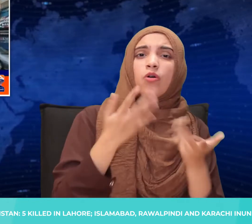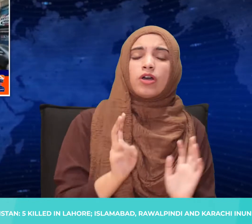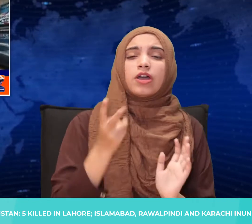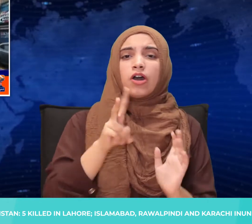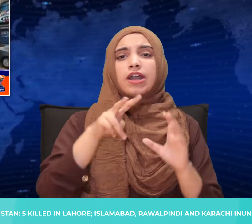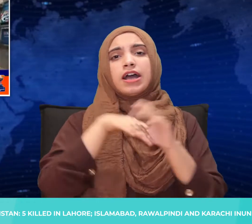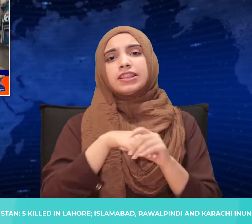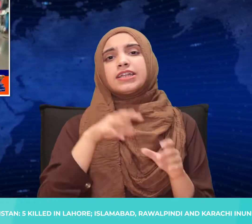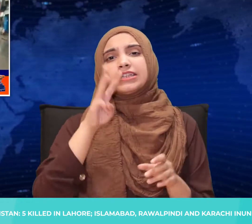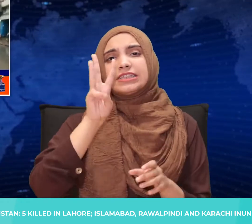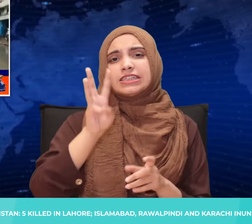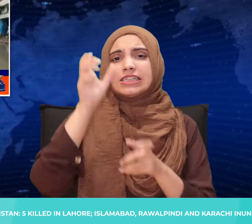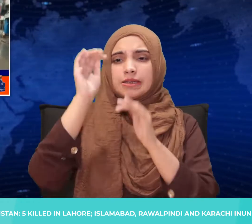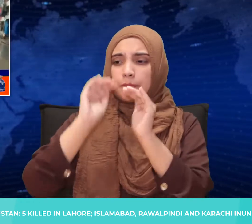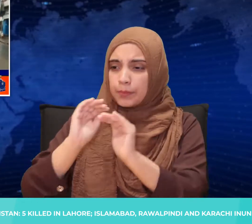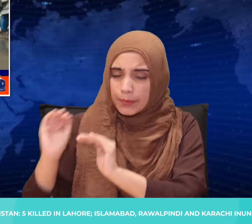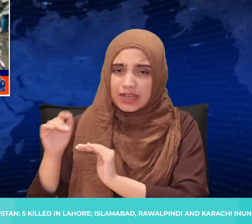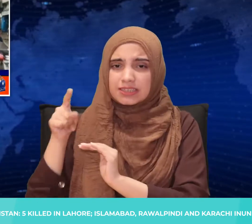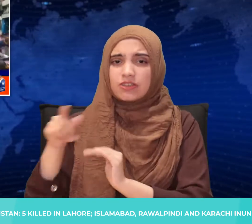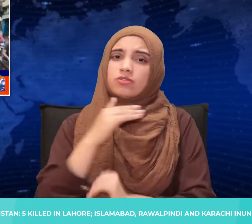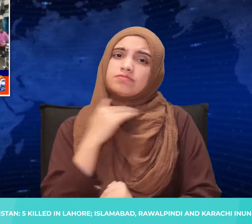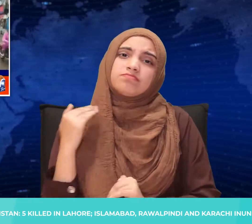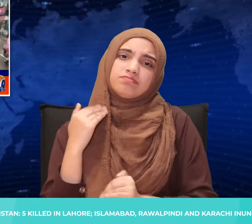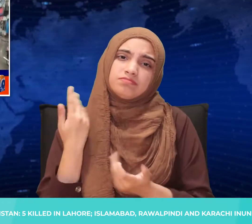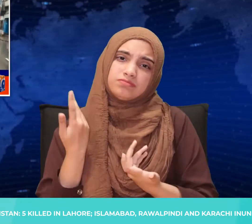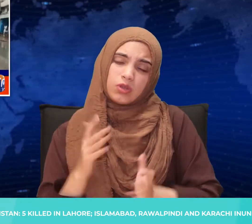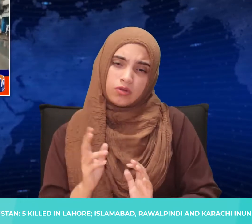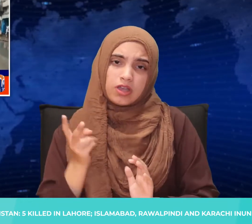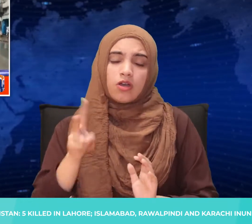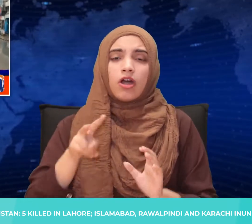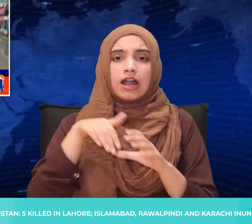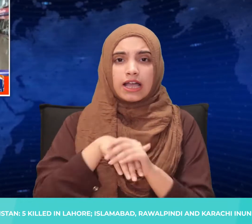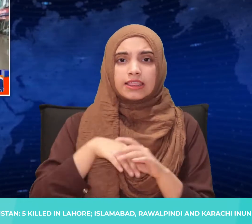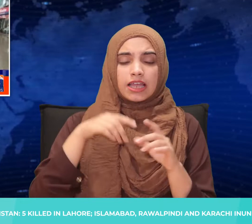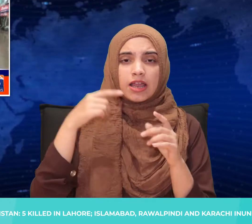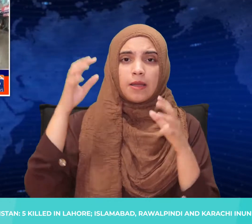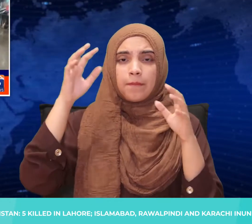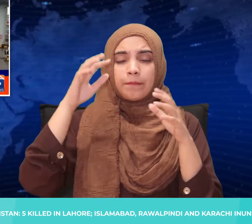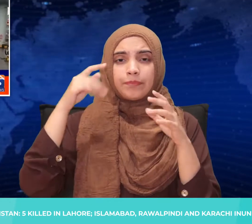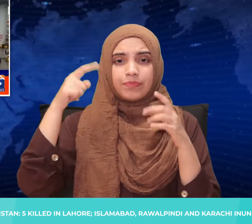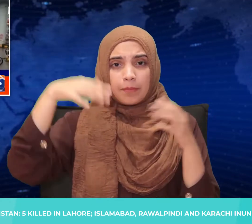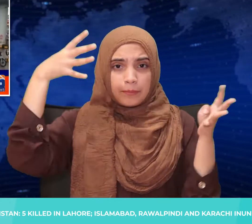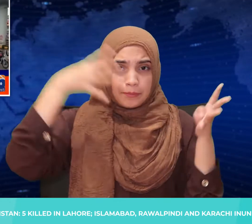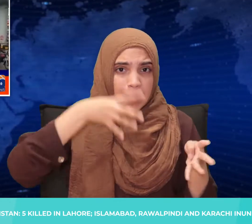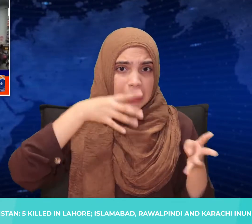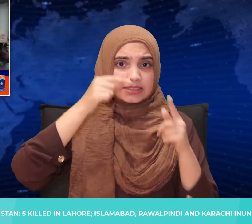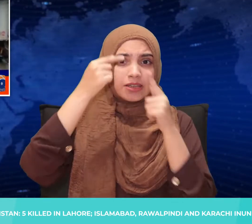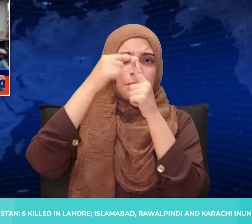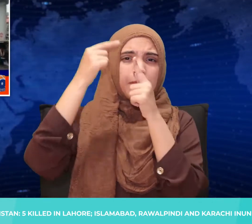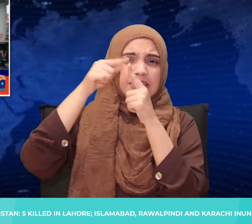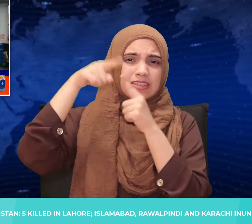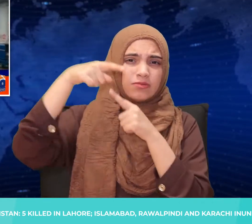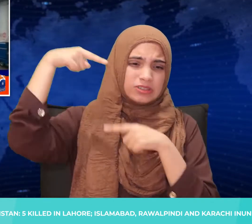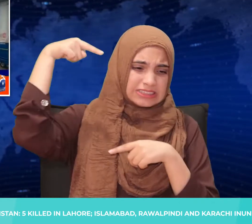In addition to this, another person was killed due to a lightning strike in Kasar, while a man